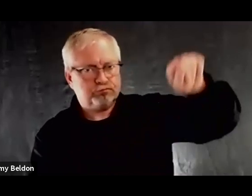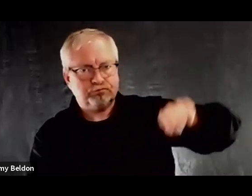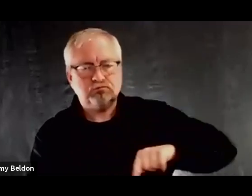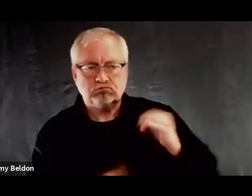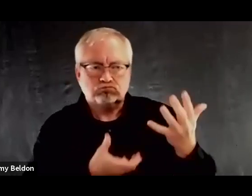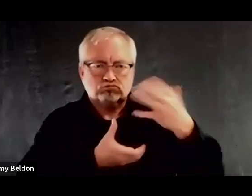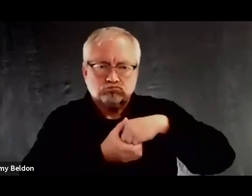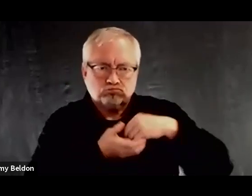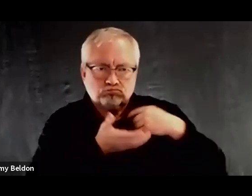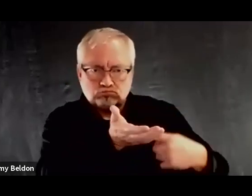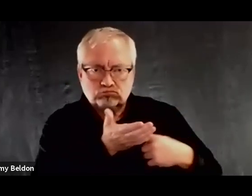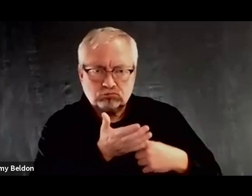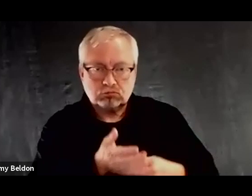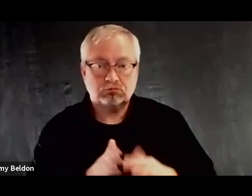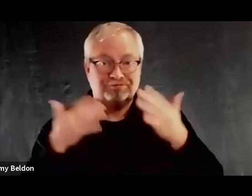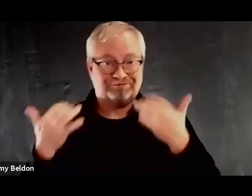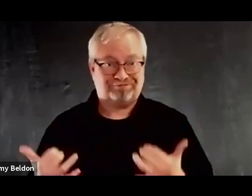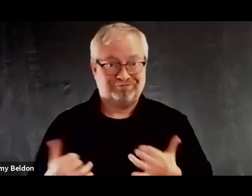messaging, as we've talked about, it